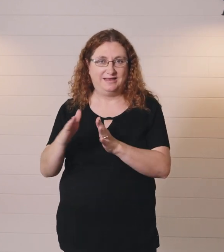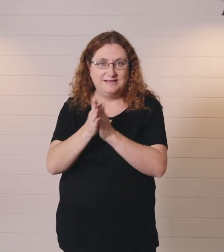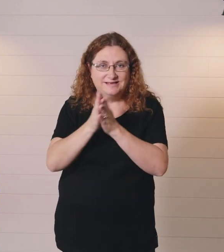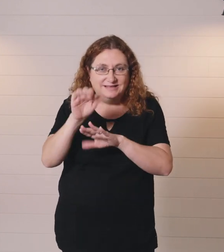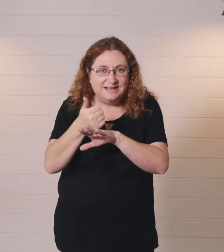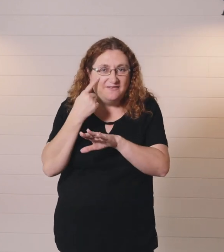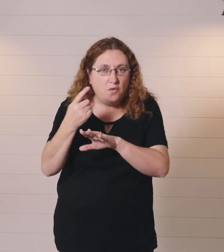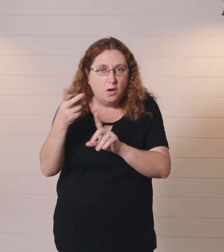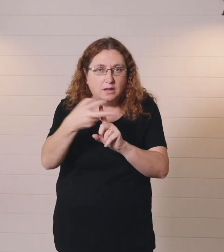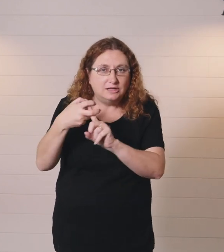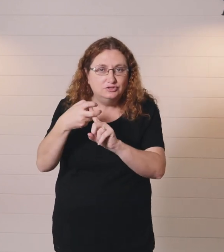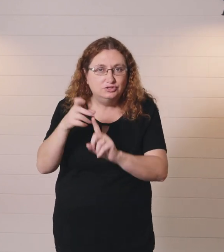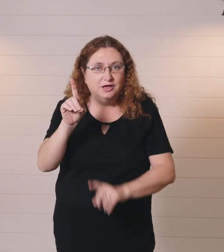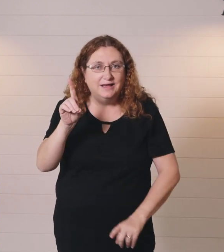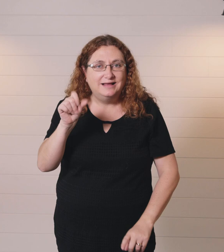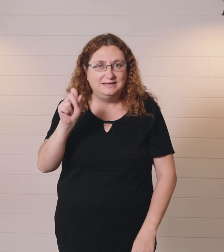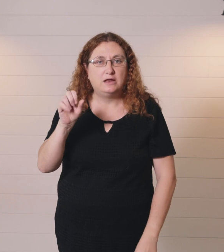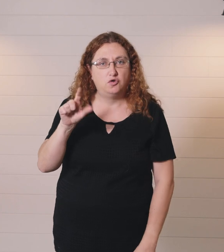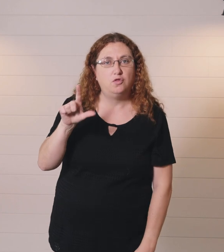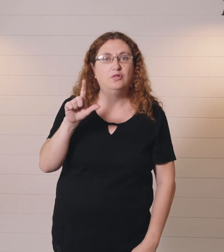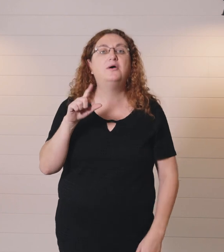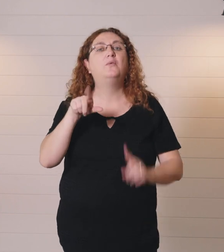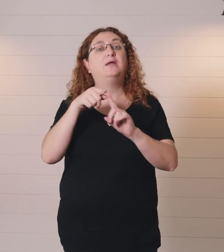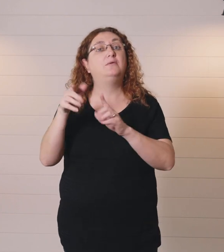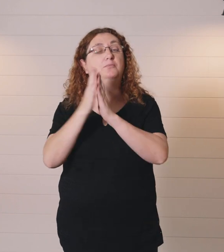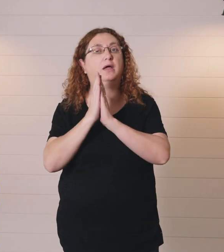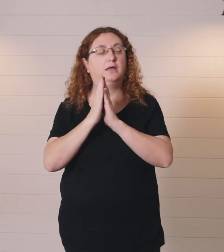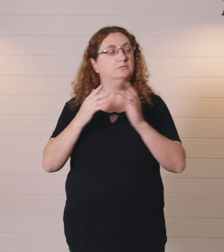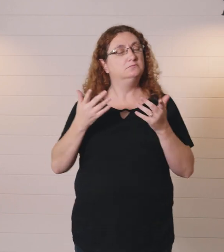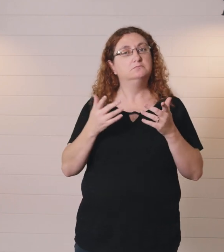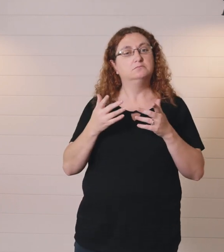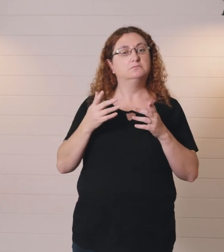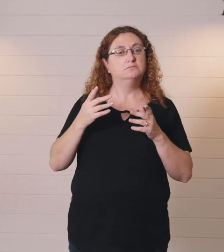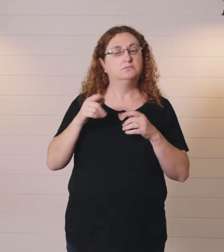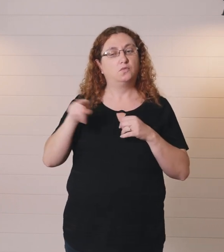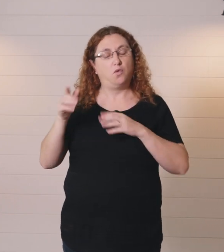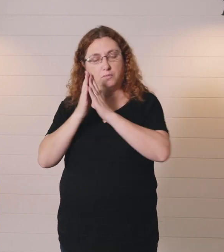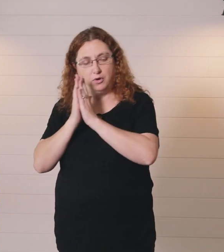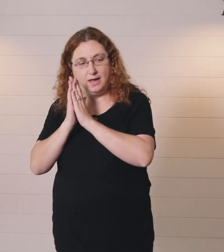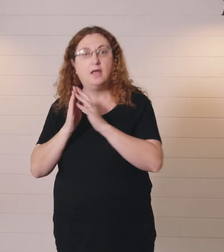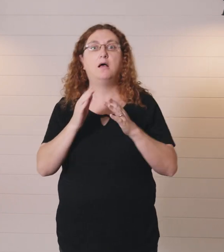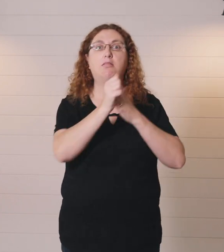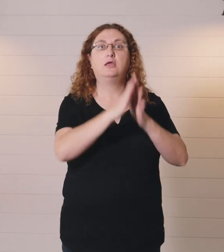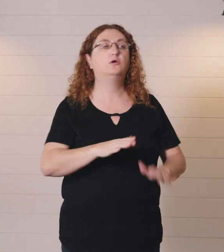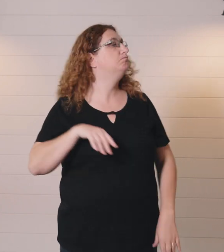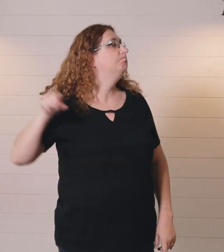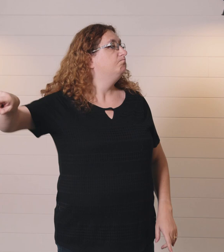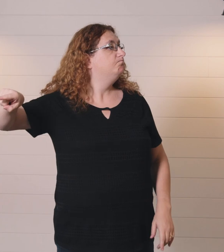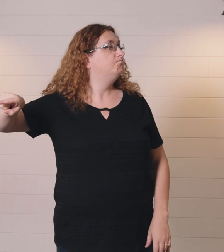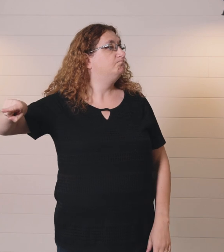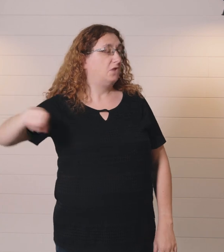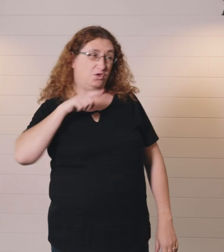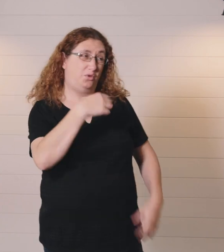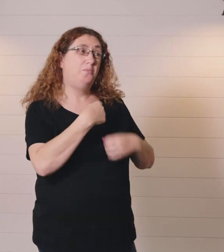Daniel in his prayers. The decree is made. Daniel goes to his room in prayer. The leaders, as whistleblowers, now go to the king.